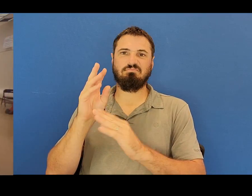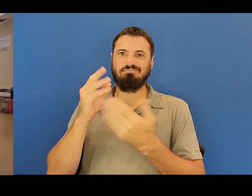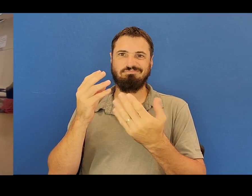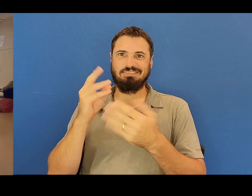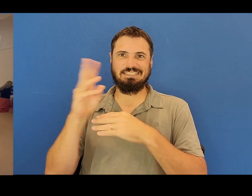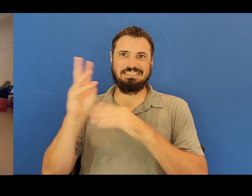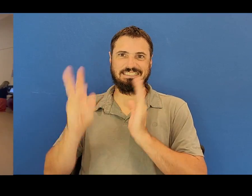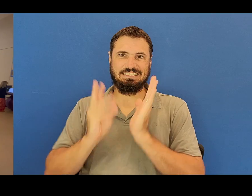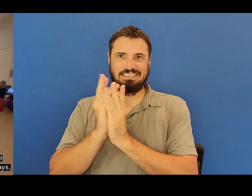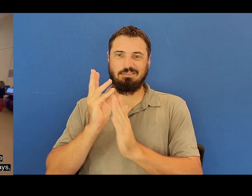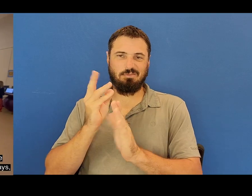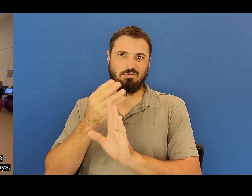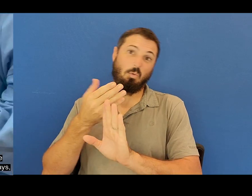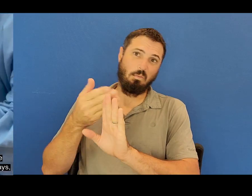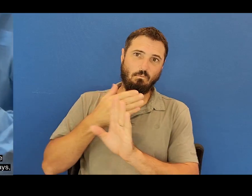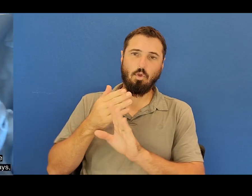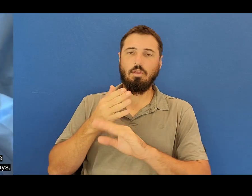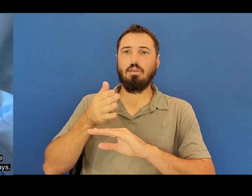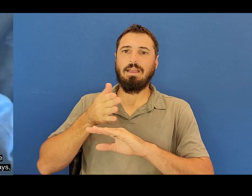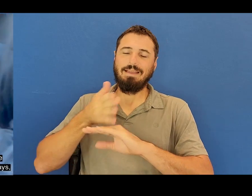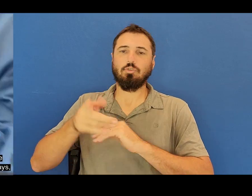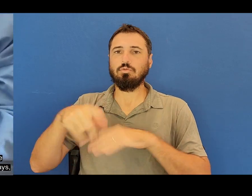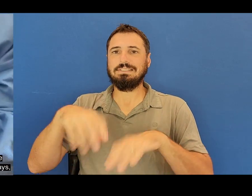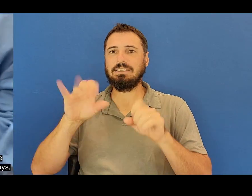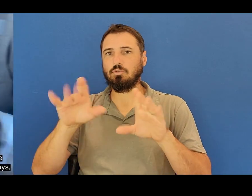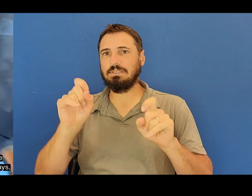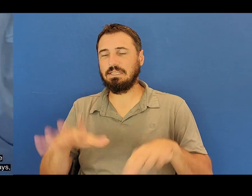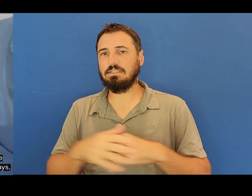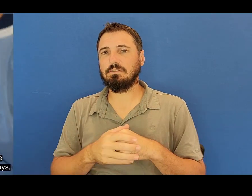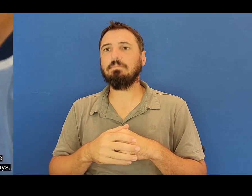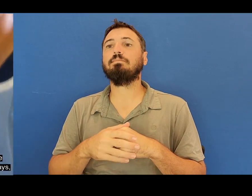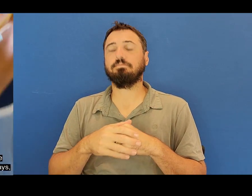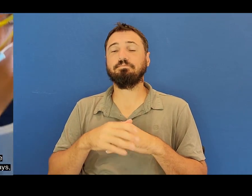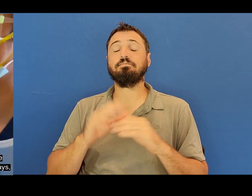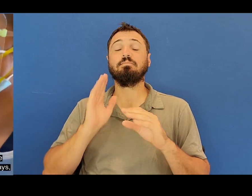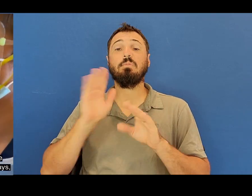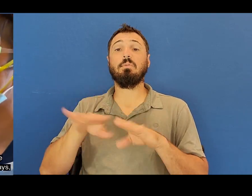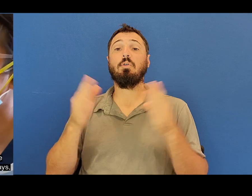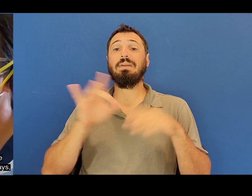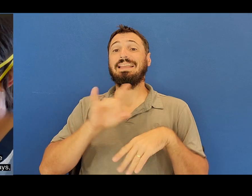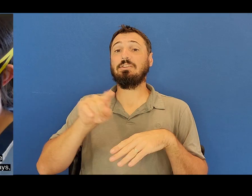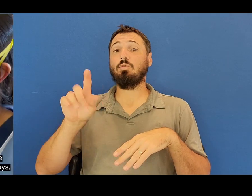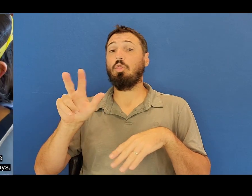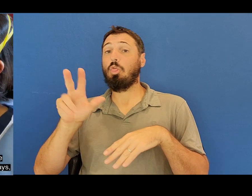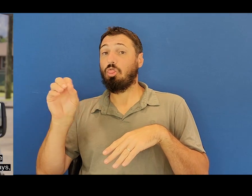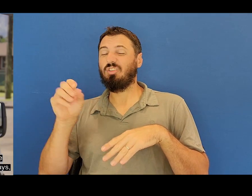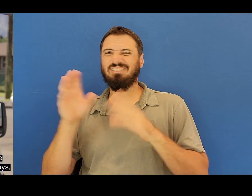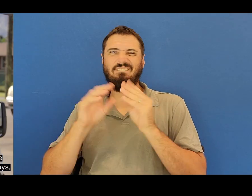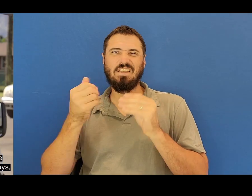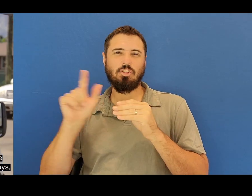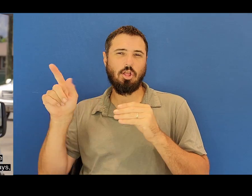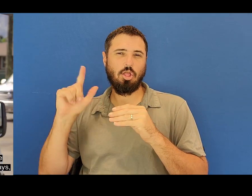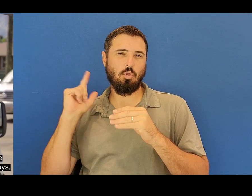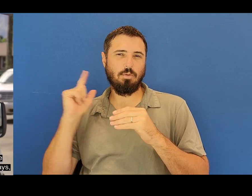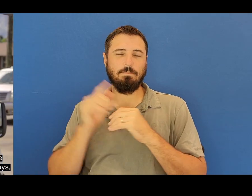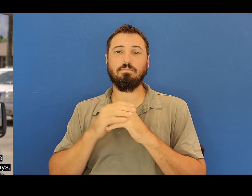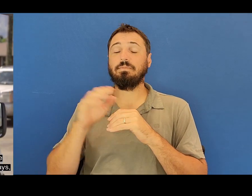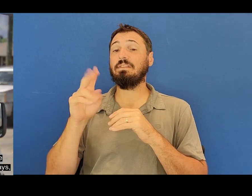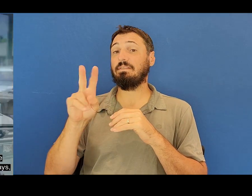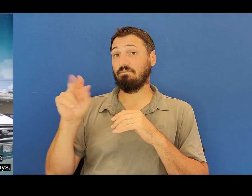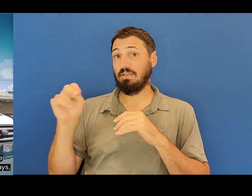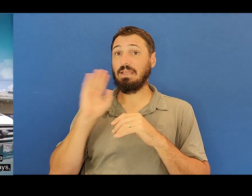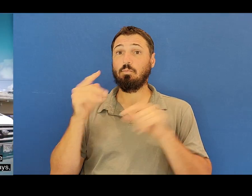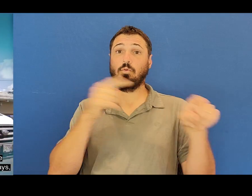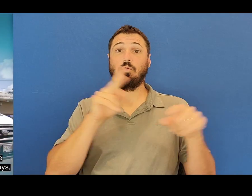are needed. The Convention Hall Testing Center in Lihue is open weekdays from 8 a.m. to 3:30 p.m. The mobile testing van